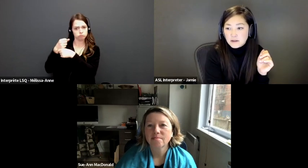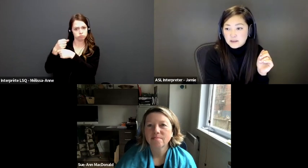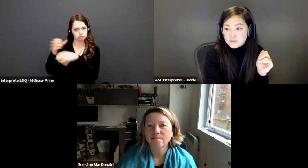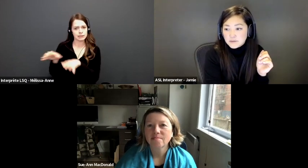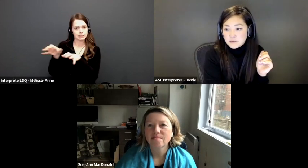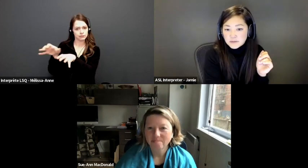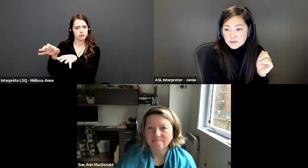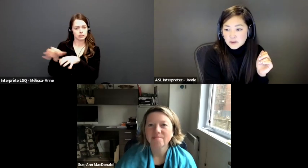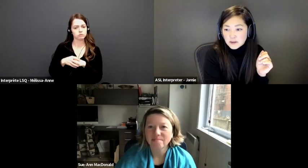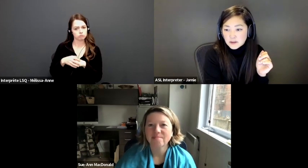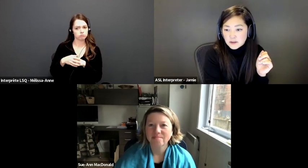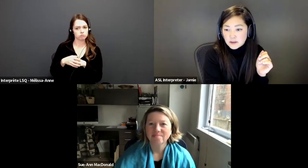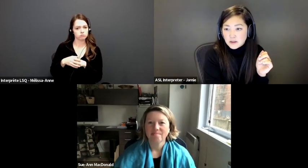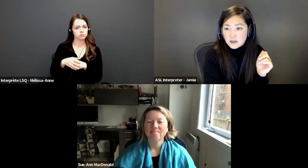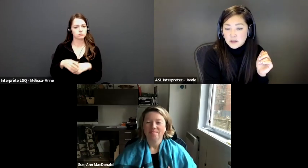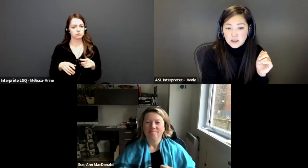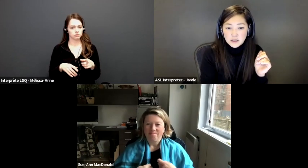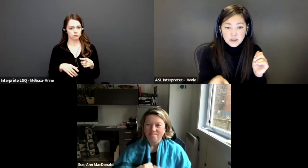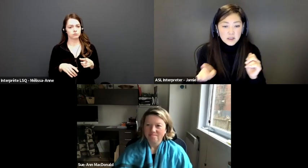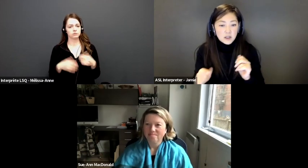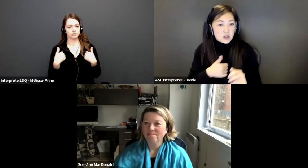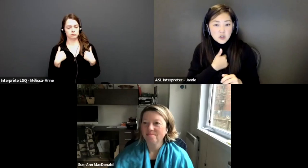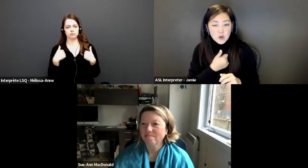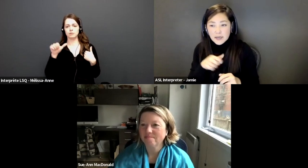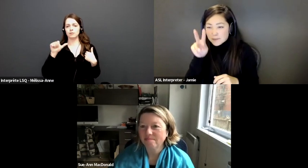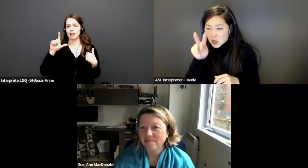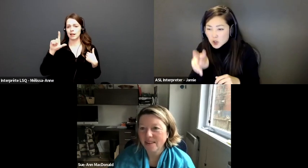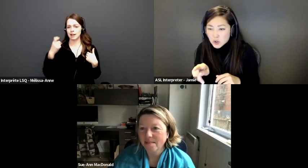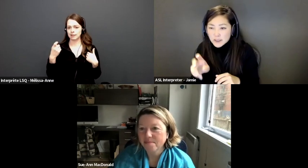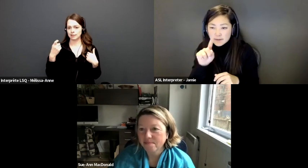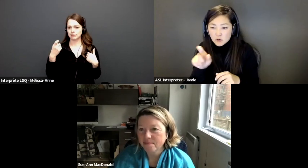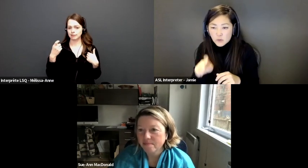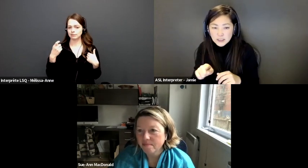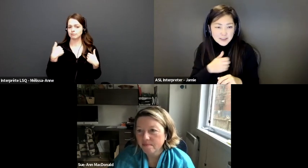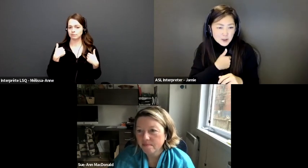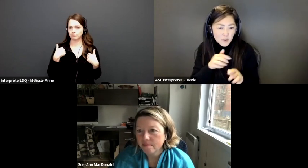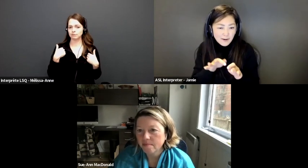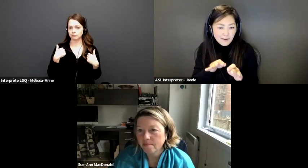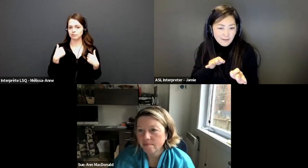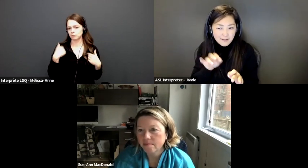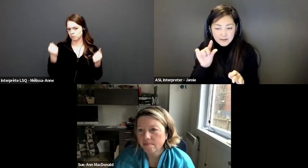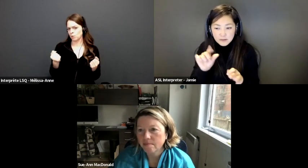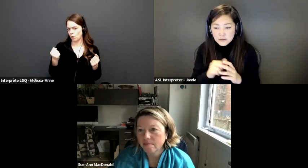I'm happy to take a first. I'm just looking, sorry for the delay. I was just looking at the questions now.